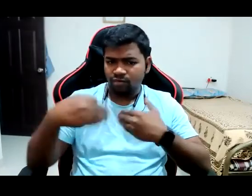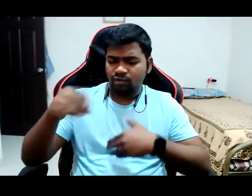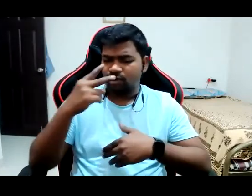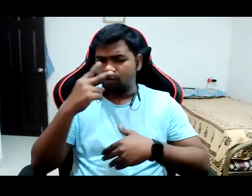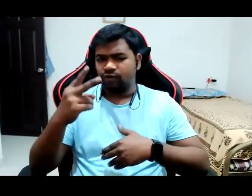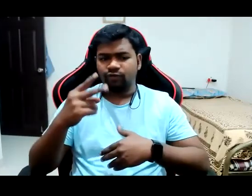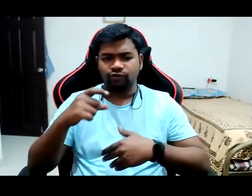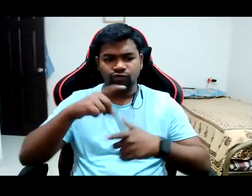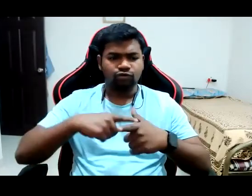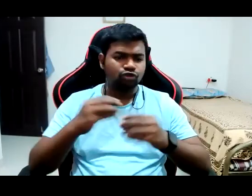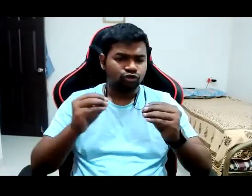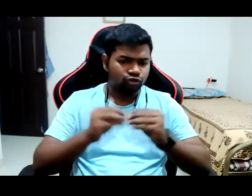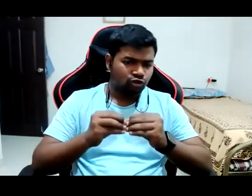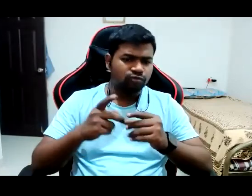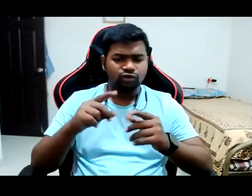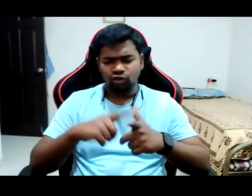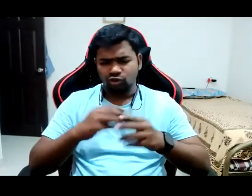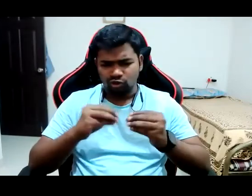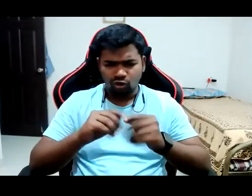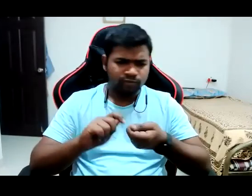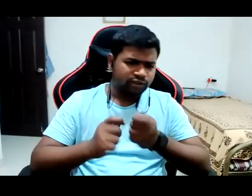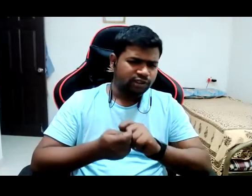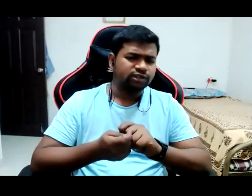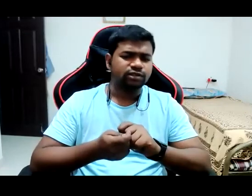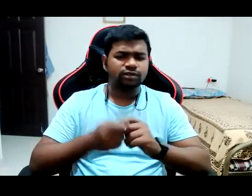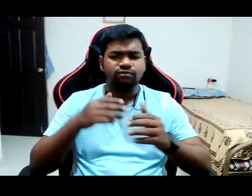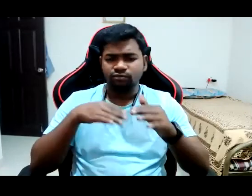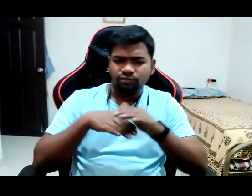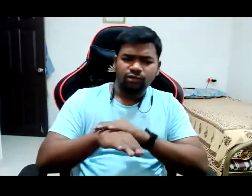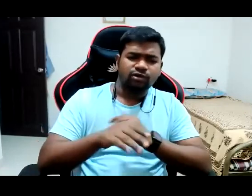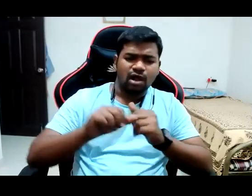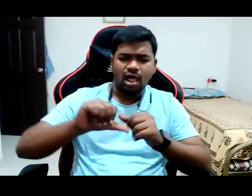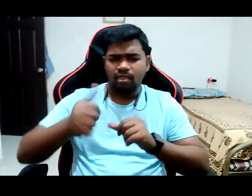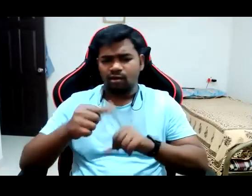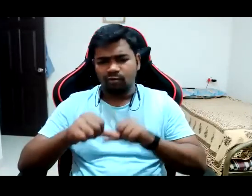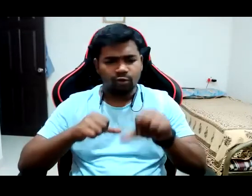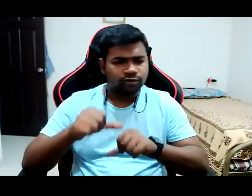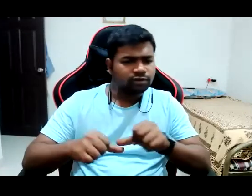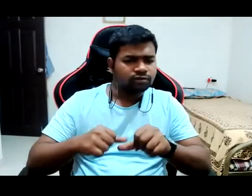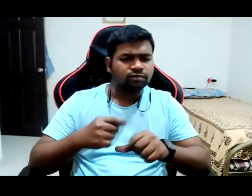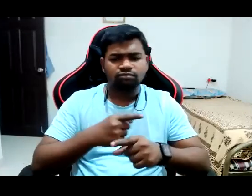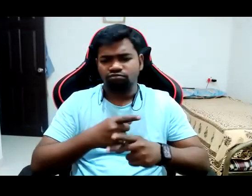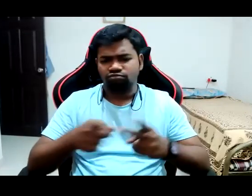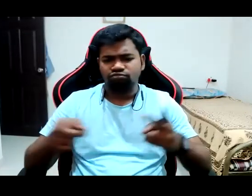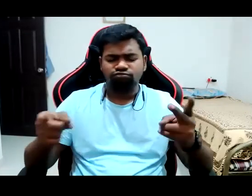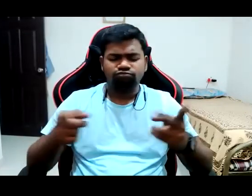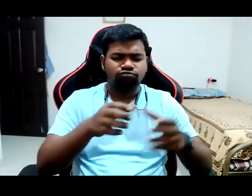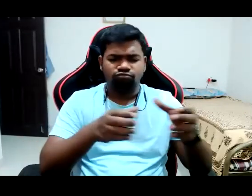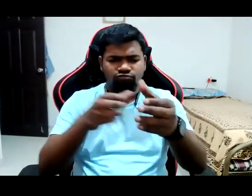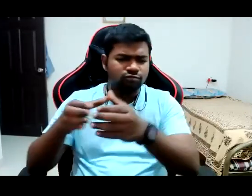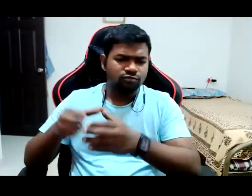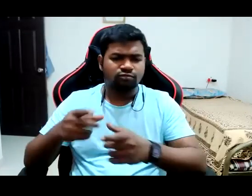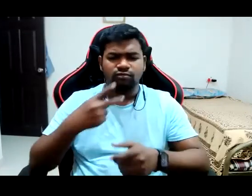for a job change, or are looking for an internship, what have you, right? If you're in any of those buckets, I strongly